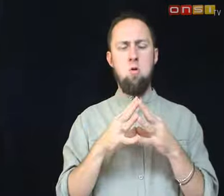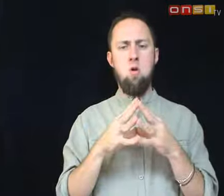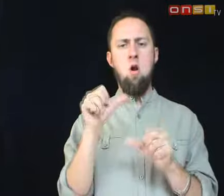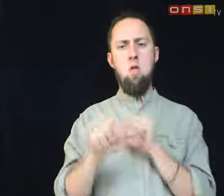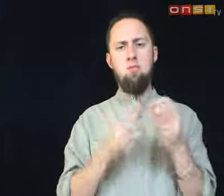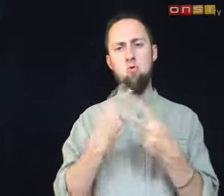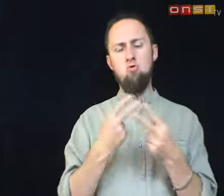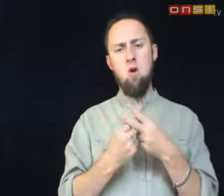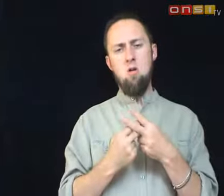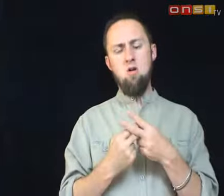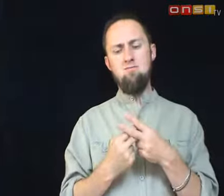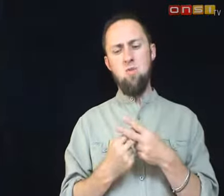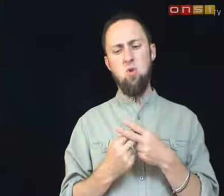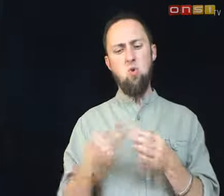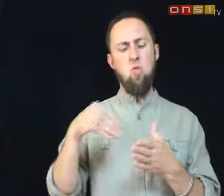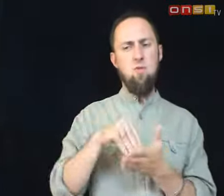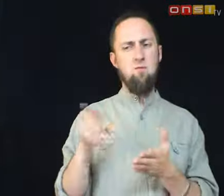Thank you.